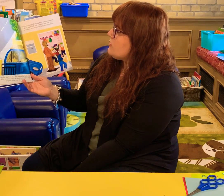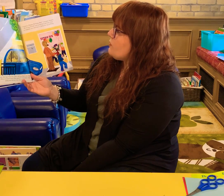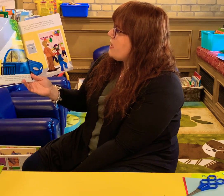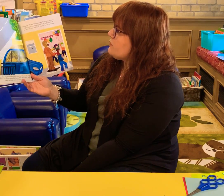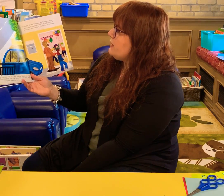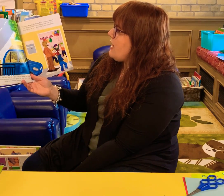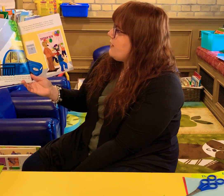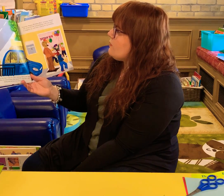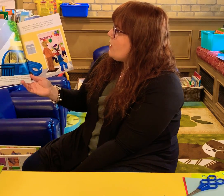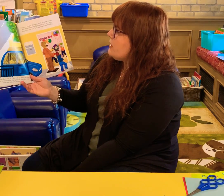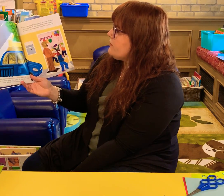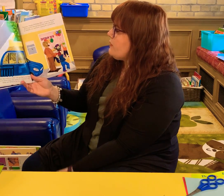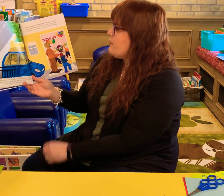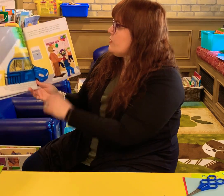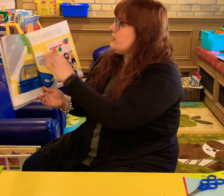surprise me and have a party for my birthday